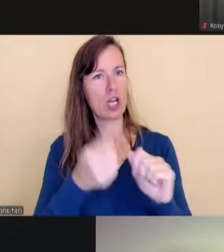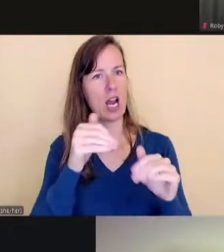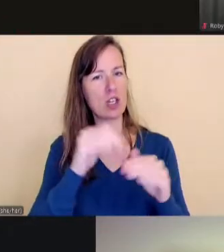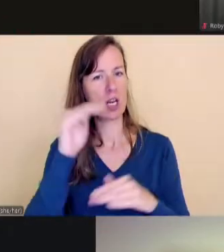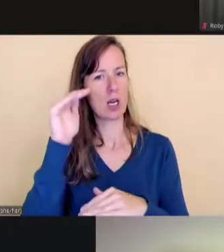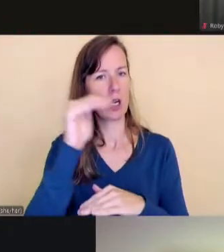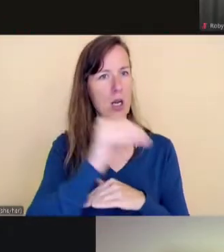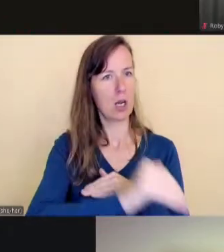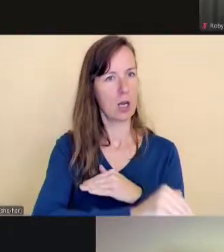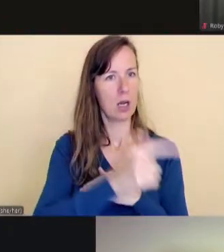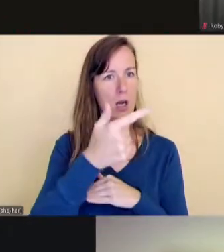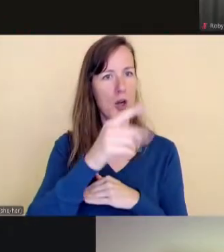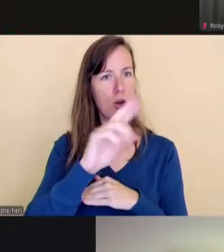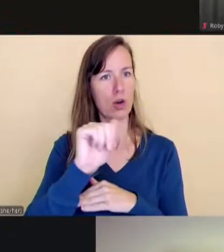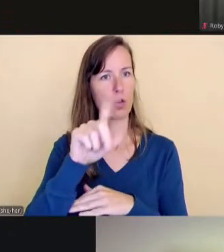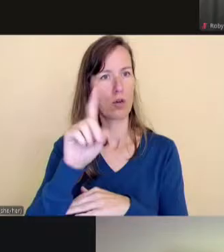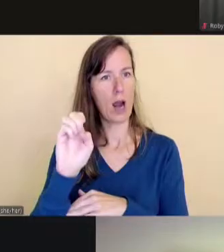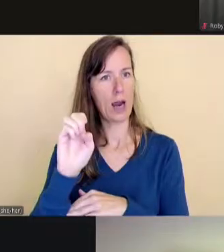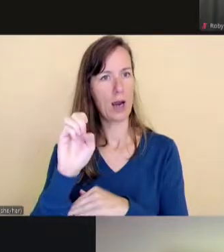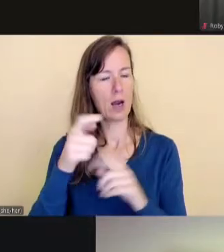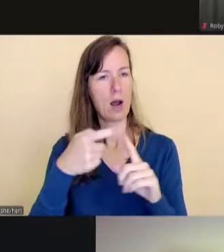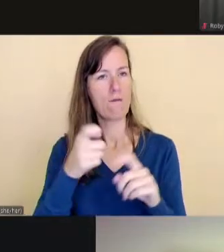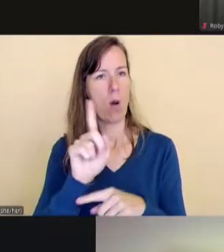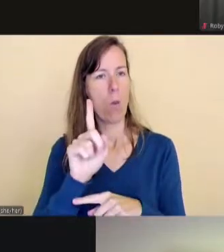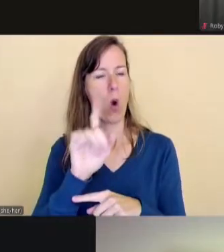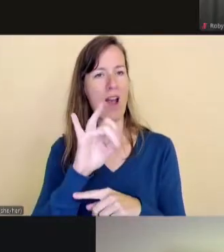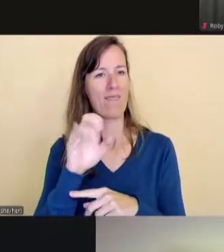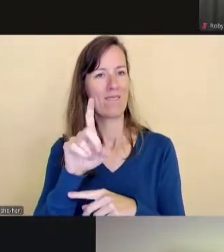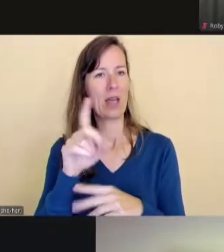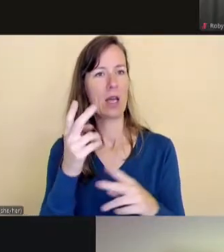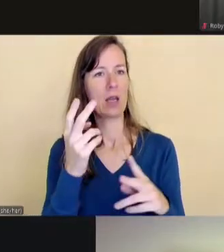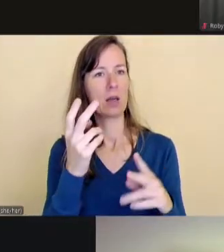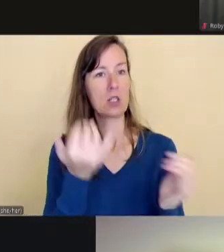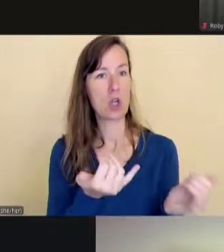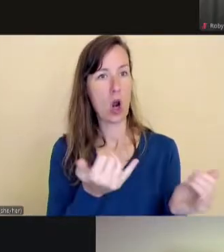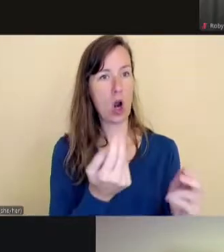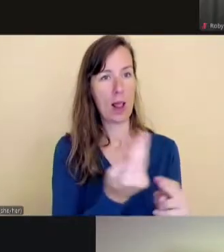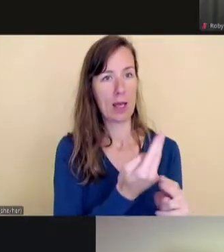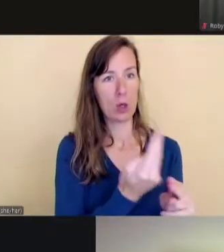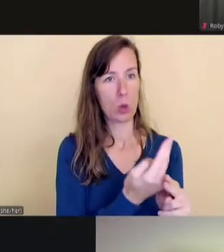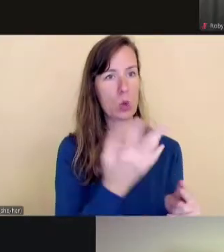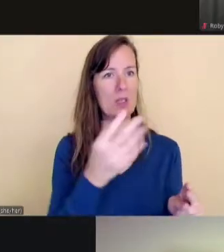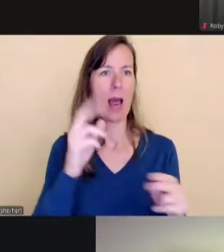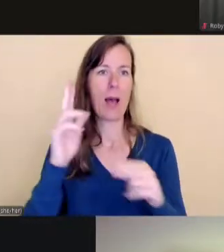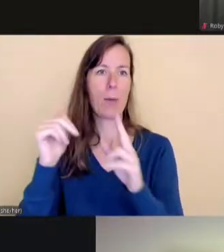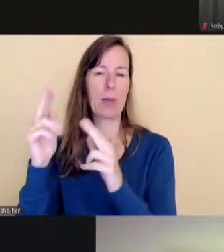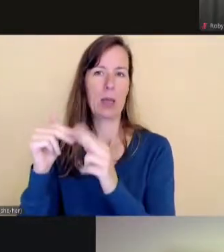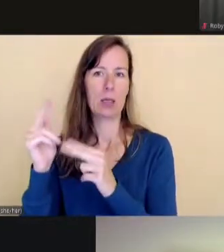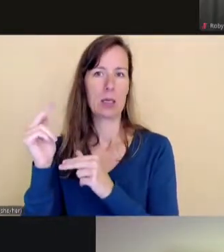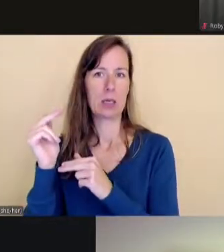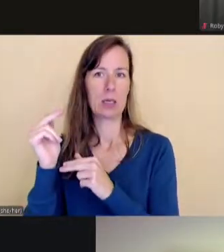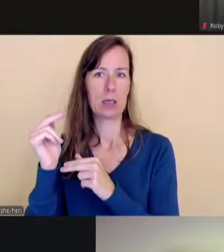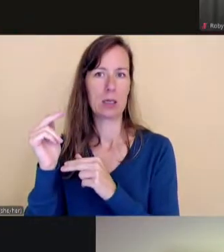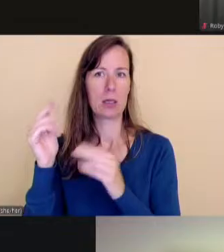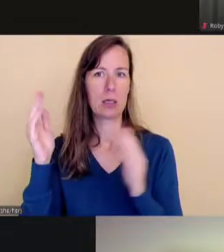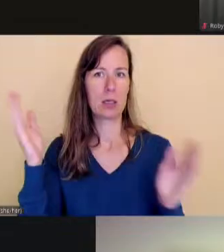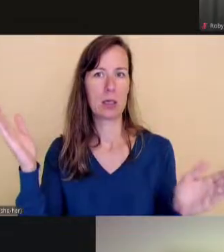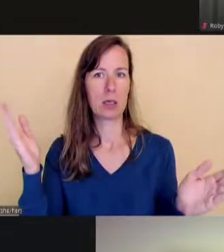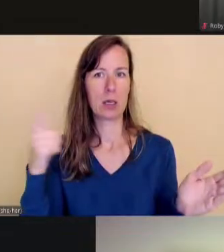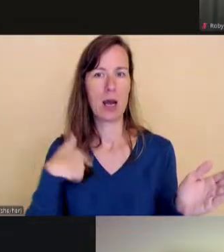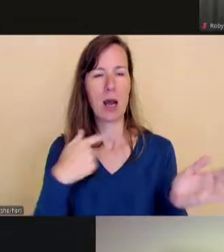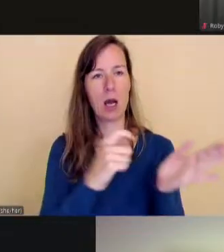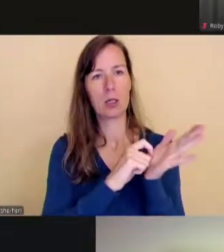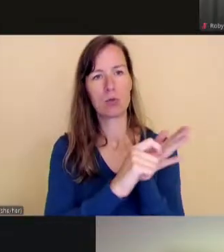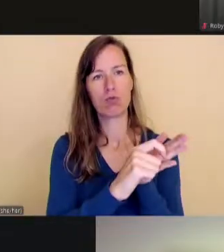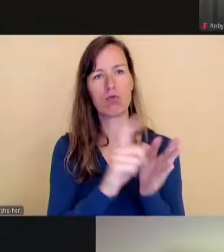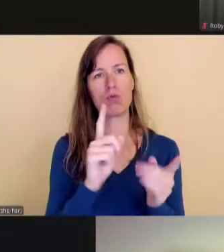the field is currently used and the building. And I wrote to